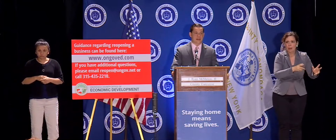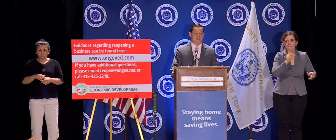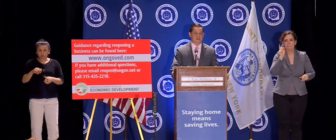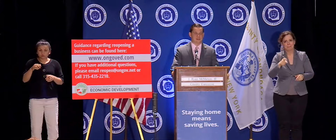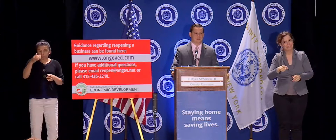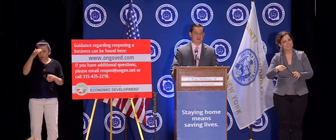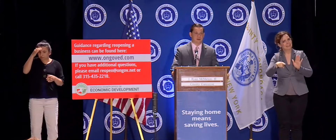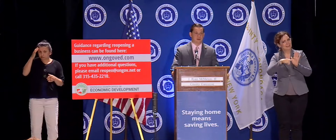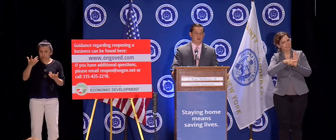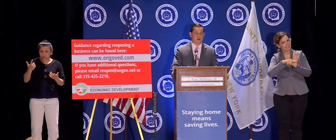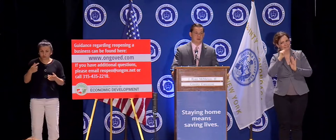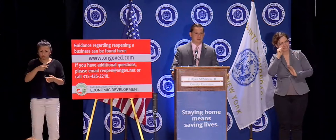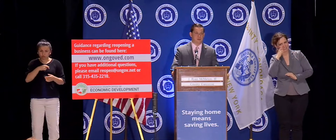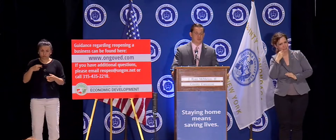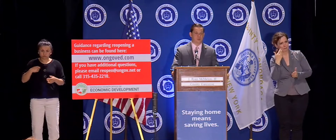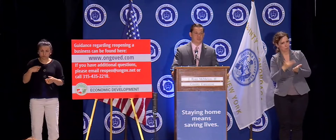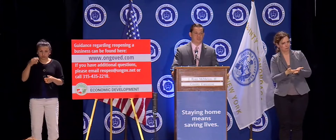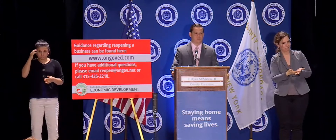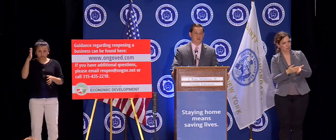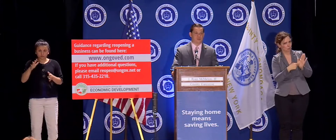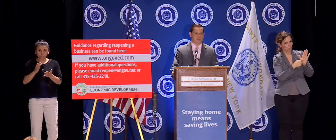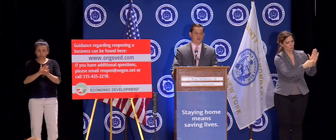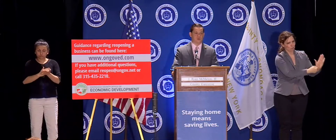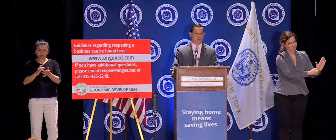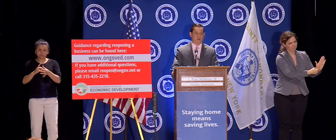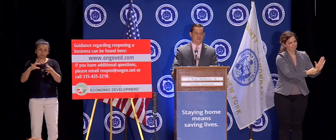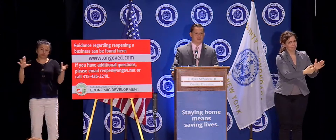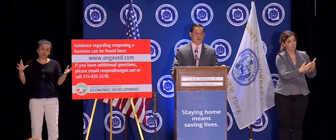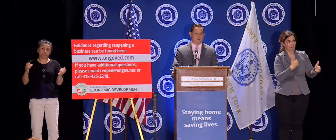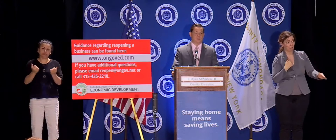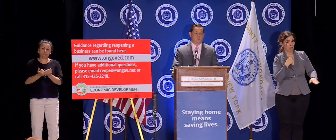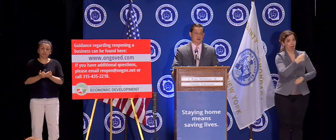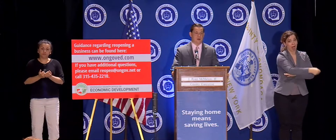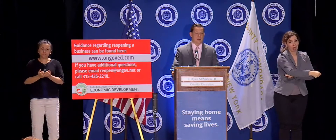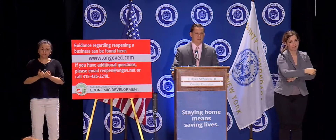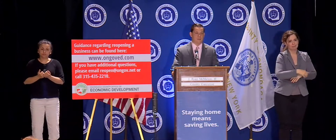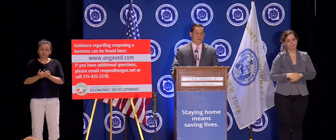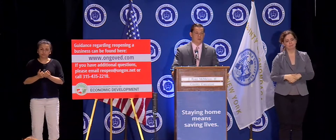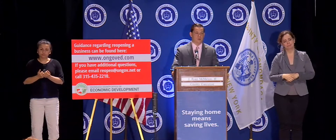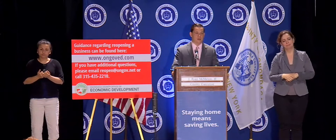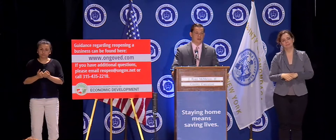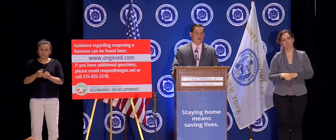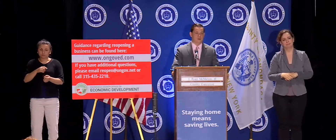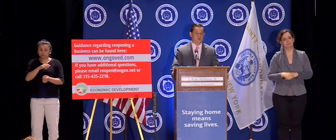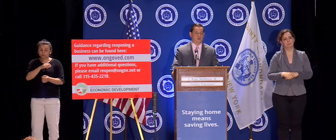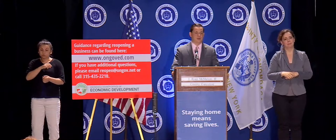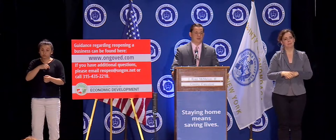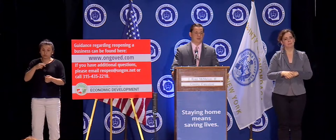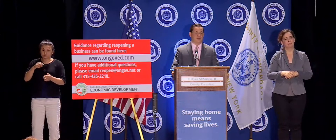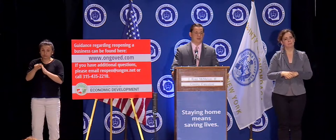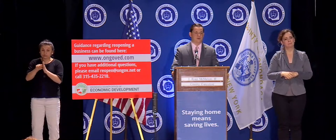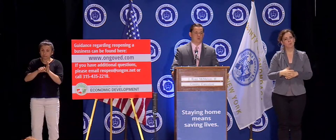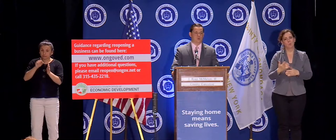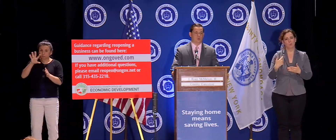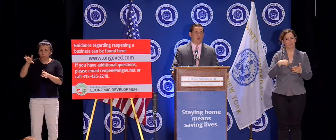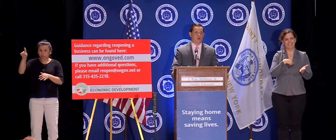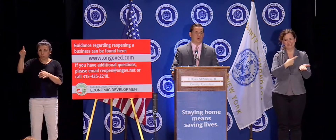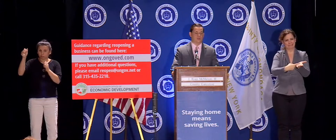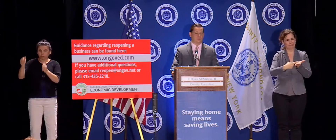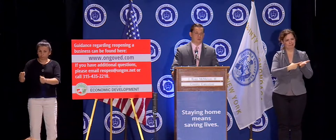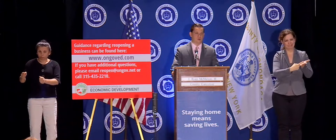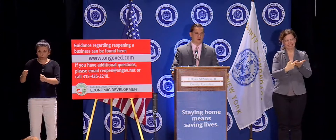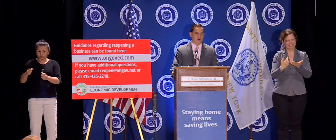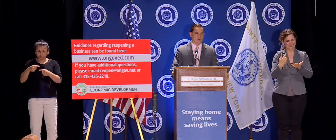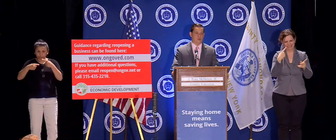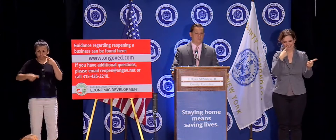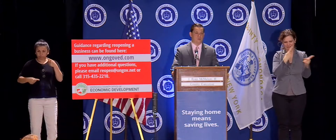The guidance that their interpretation of the new executive order by the state related to if you are going